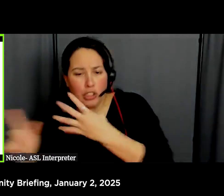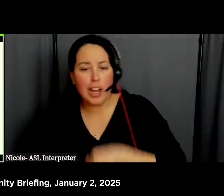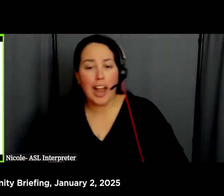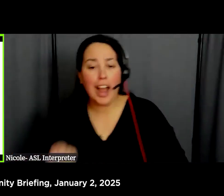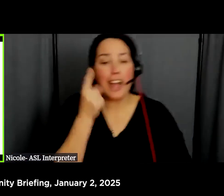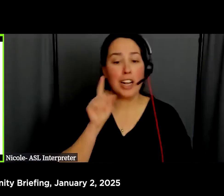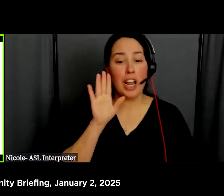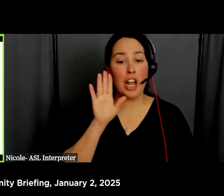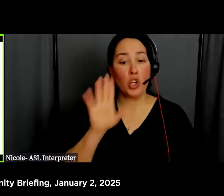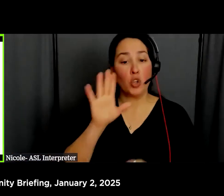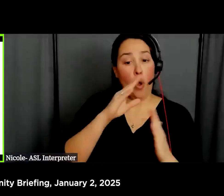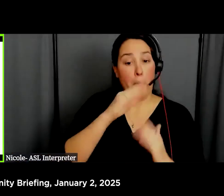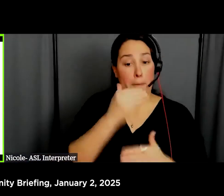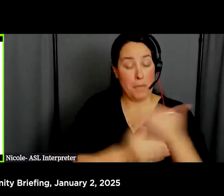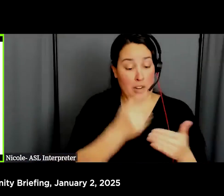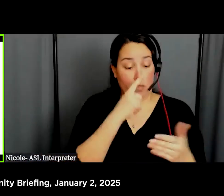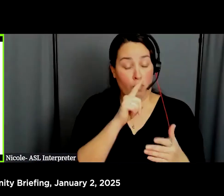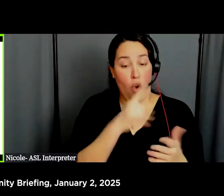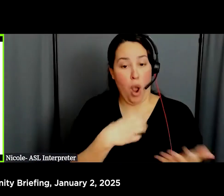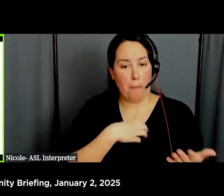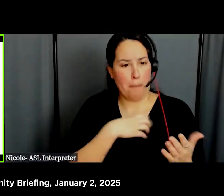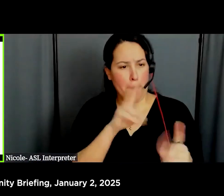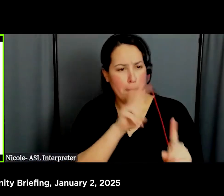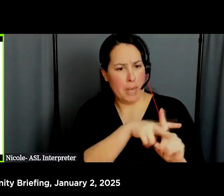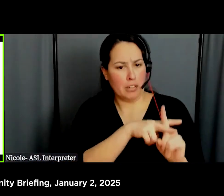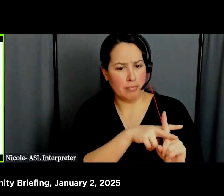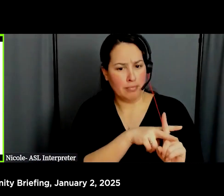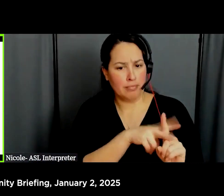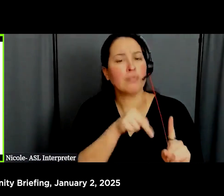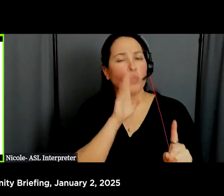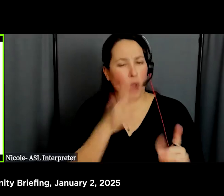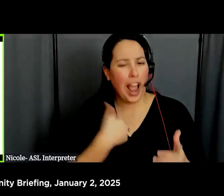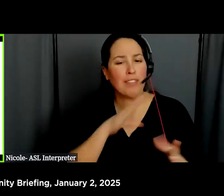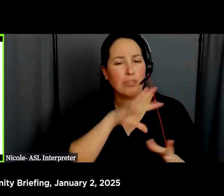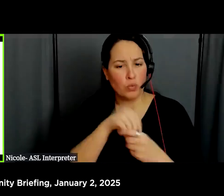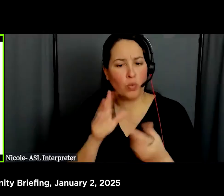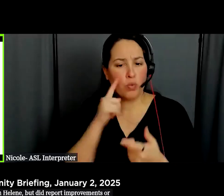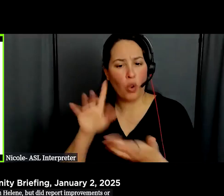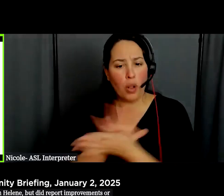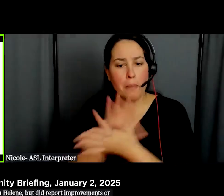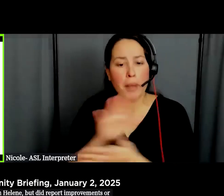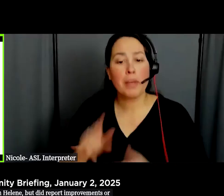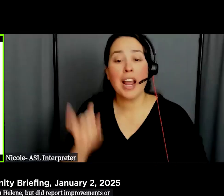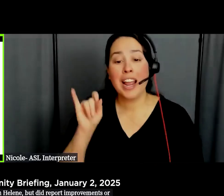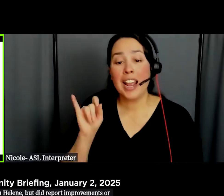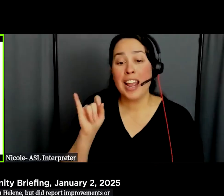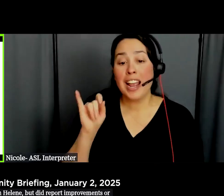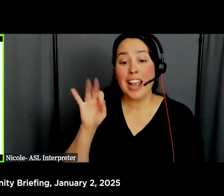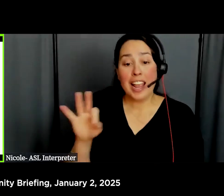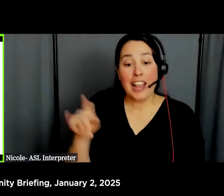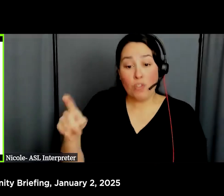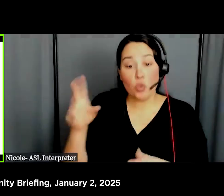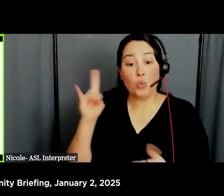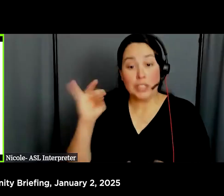receive any damage from Helene, but did report improvements or issues with your property to our office or pull any